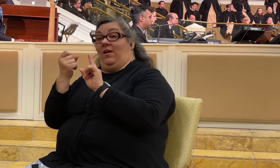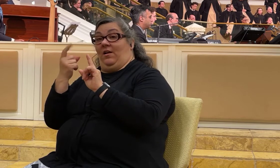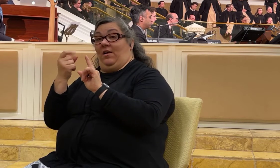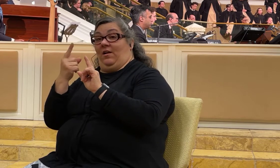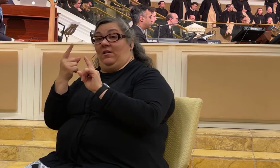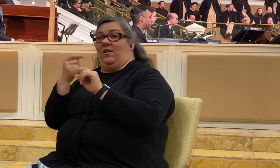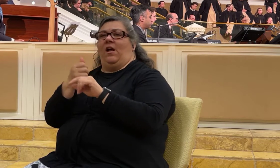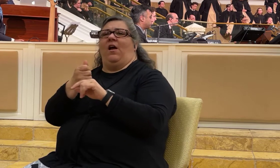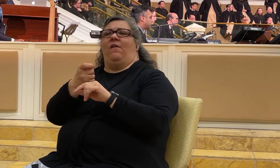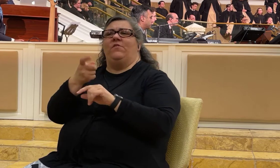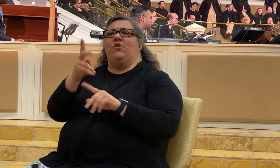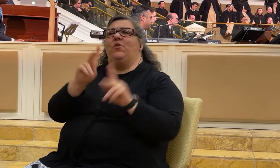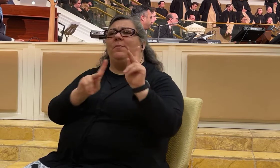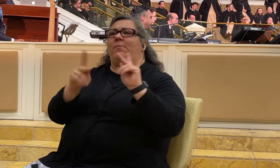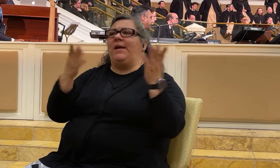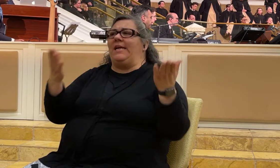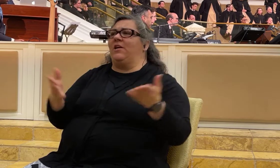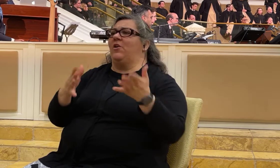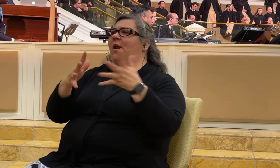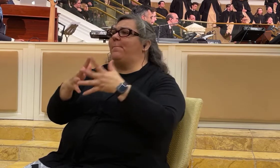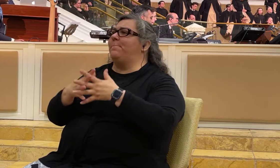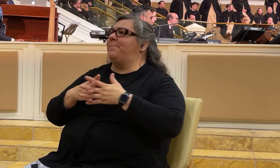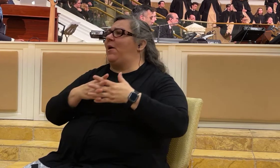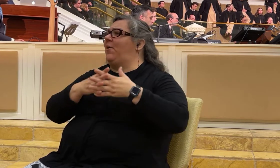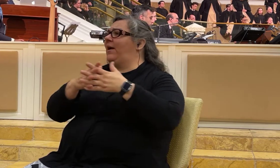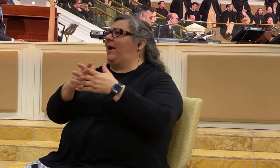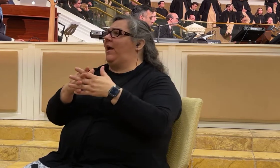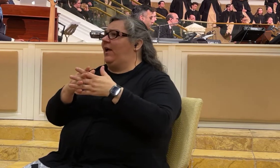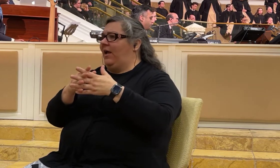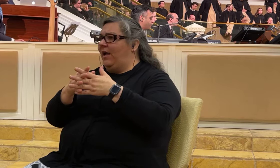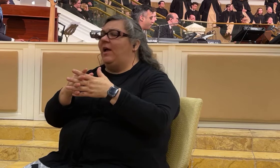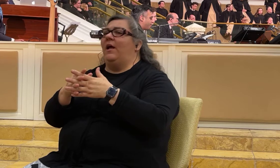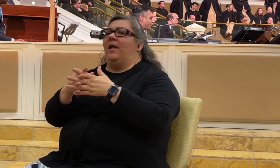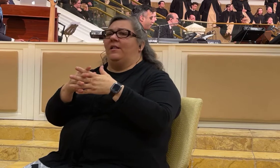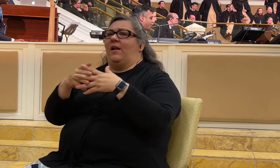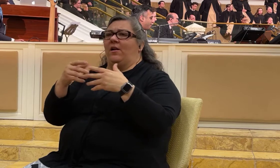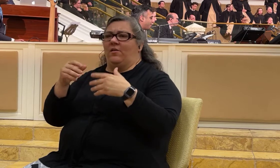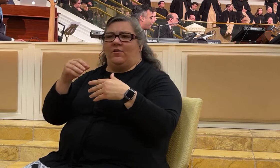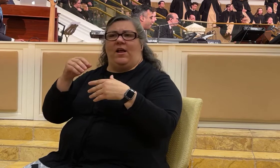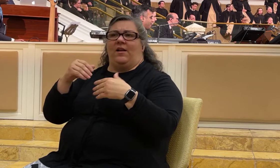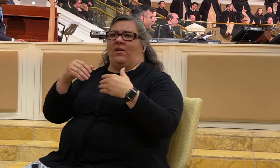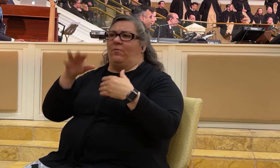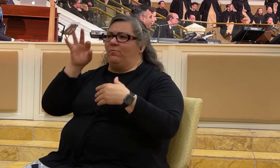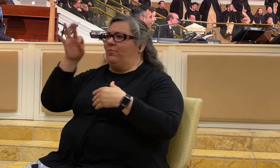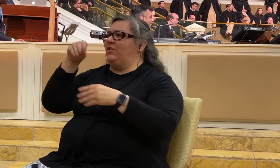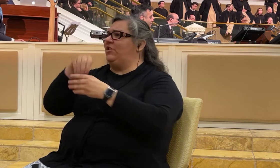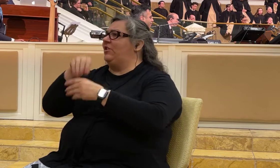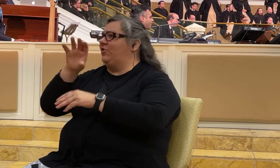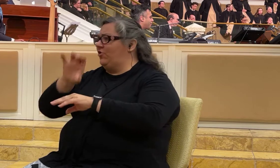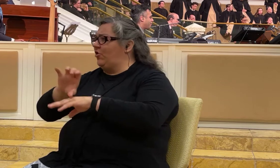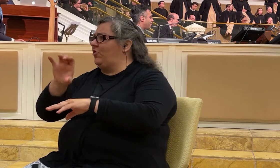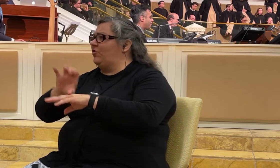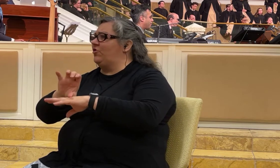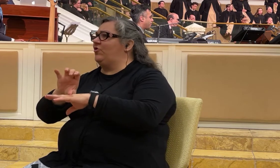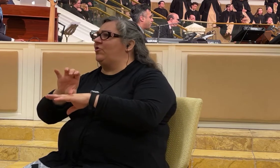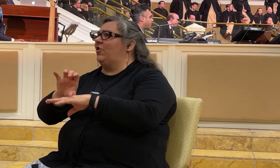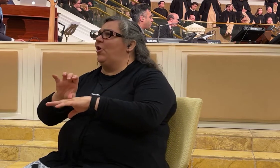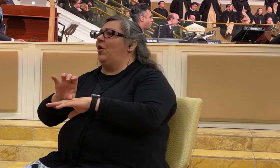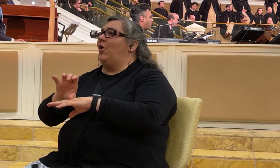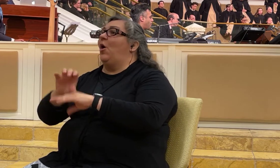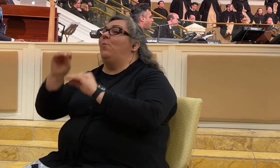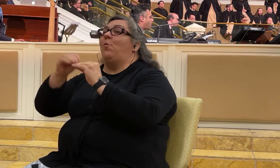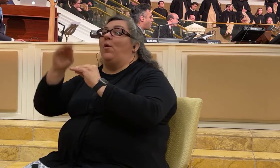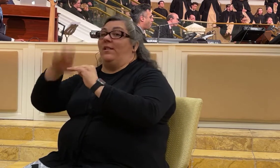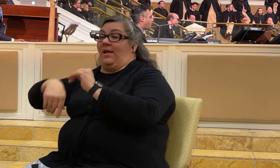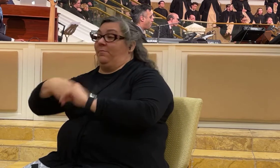probably few people in America that preach in more churches even right now, much less the decades that have gone by, than I have and that